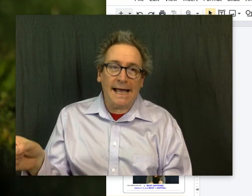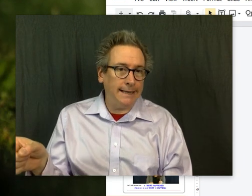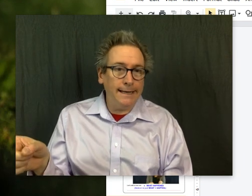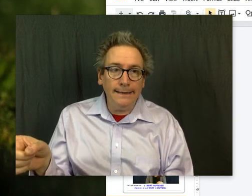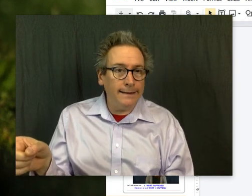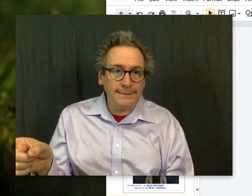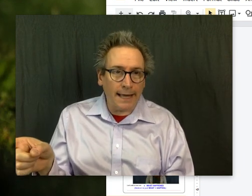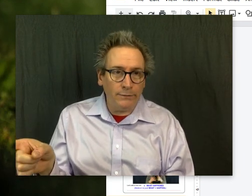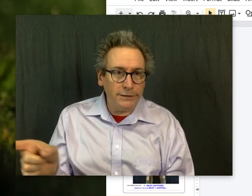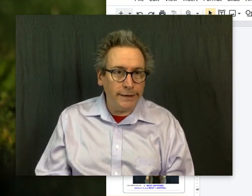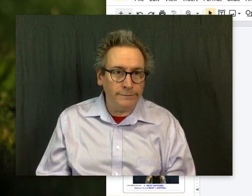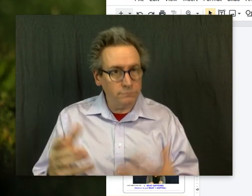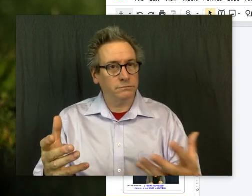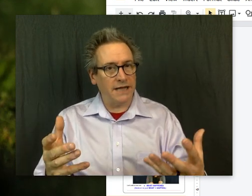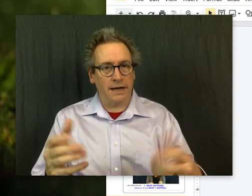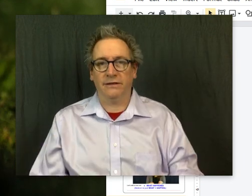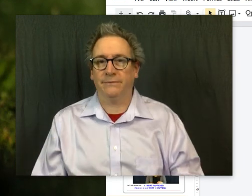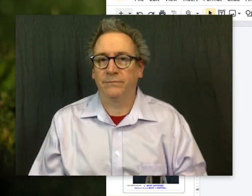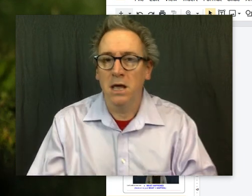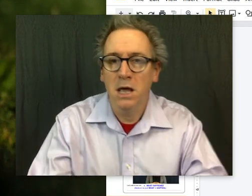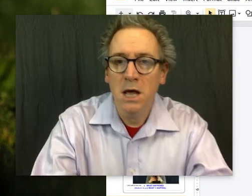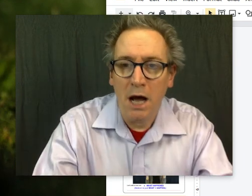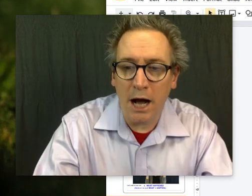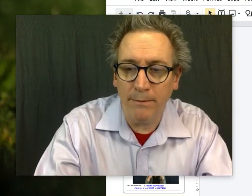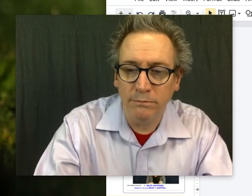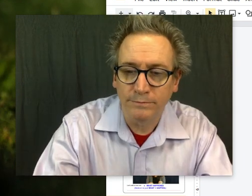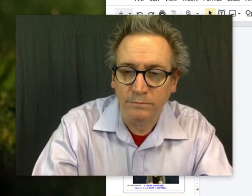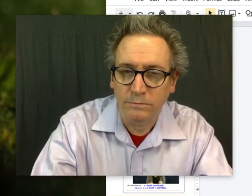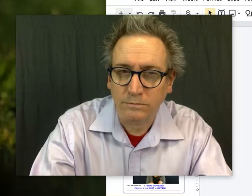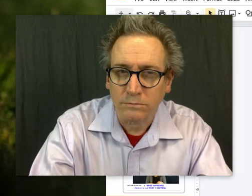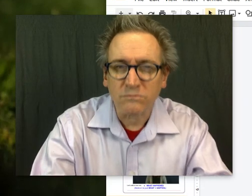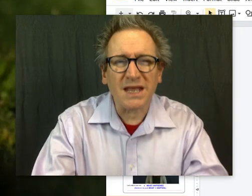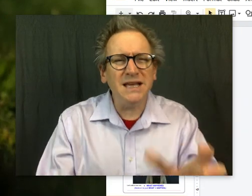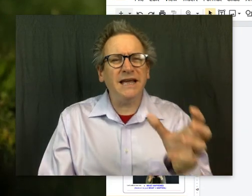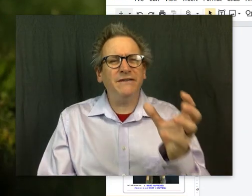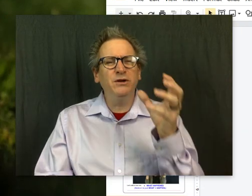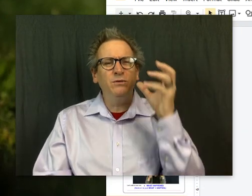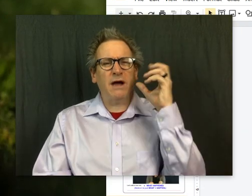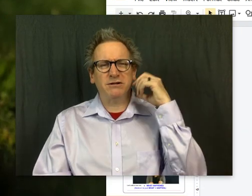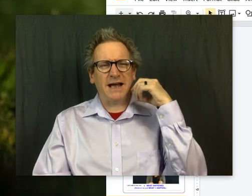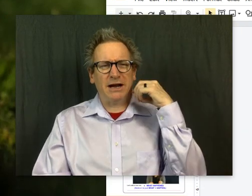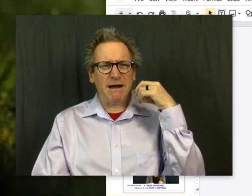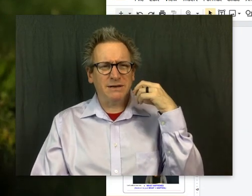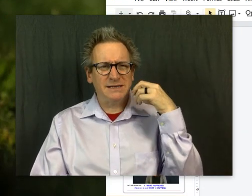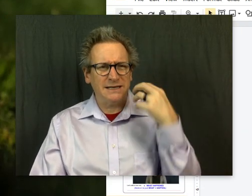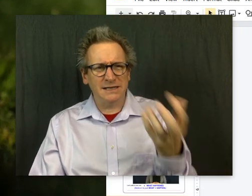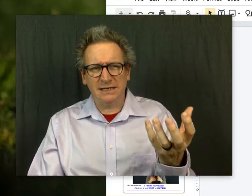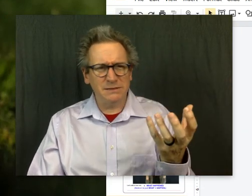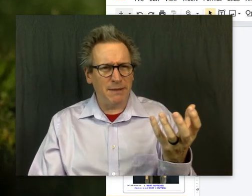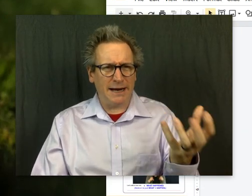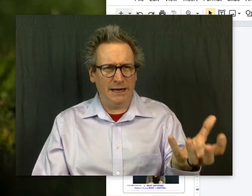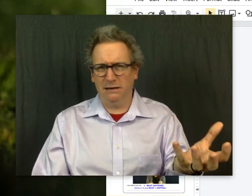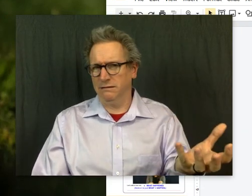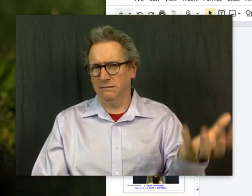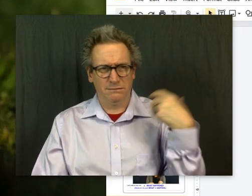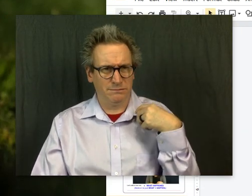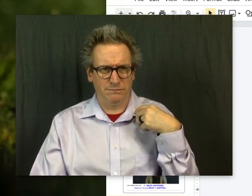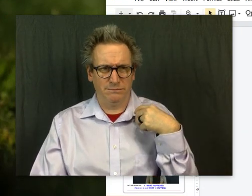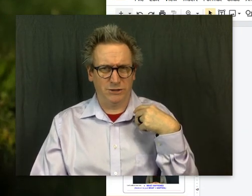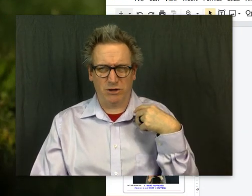He hasn't eaten the sandwich yet. That kind of thing. If you ever diagrammed sentences back